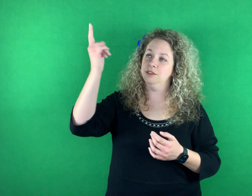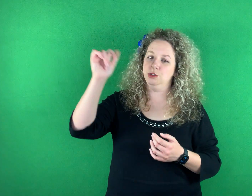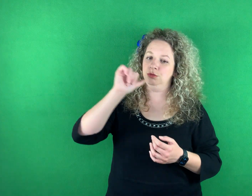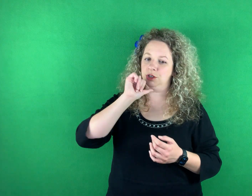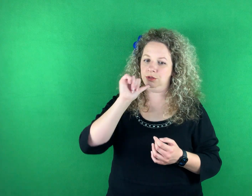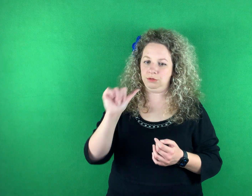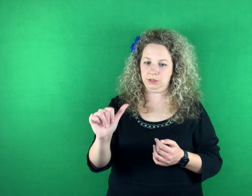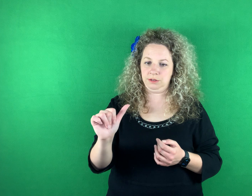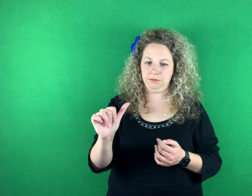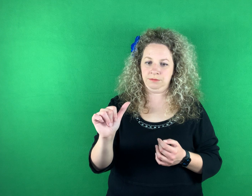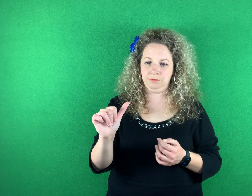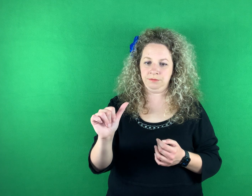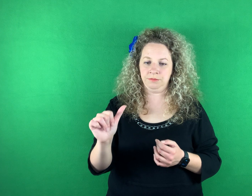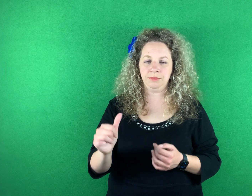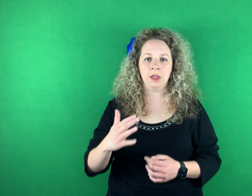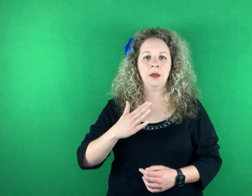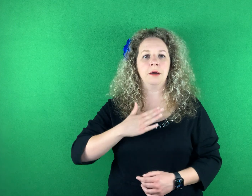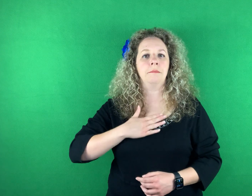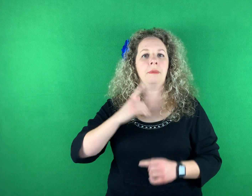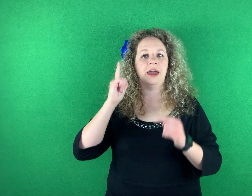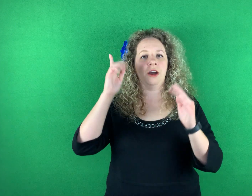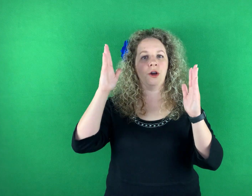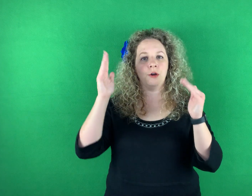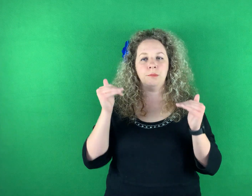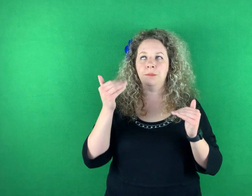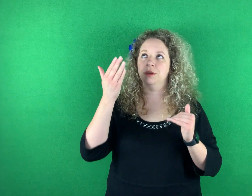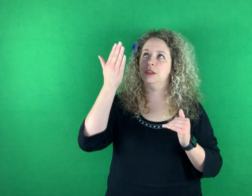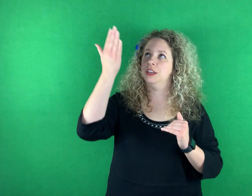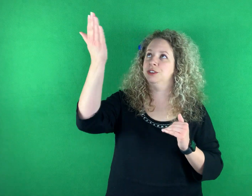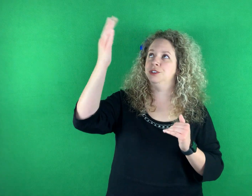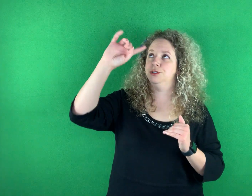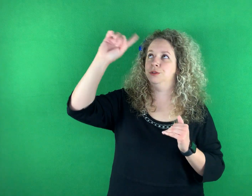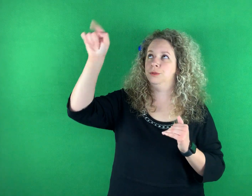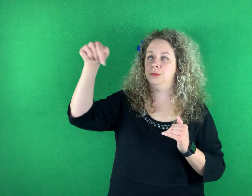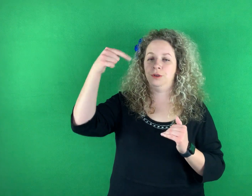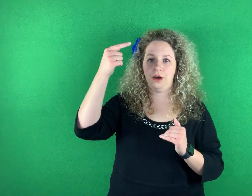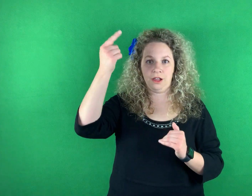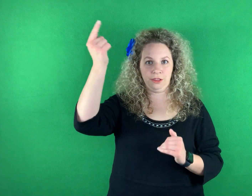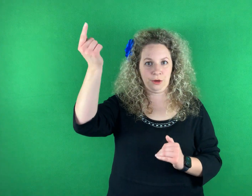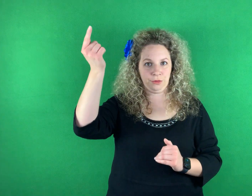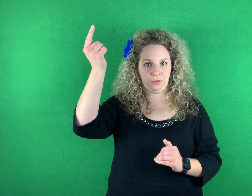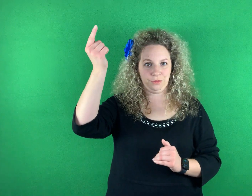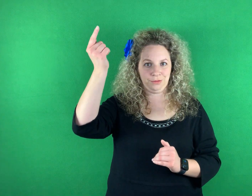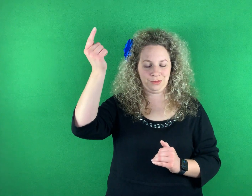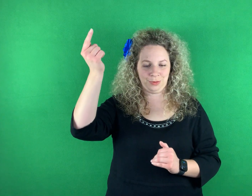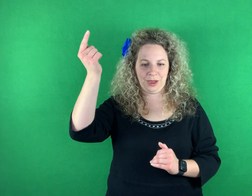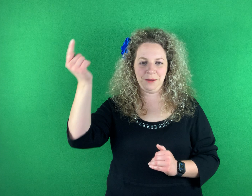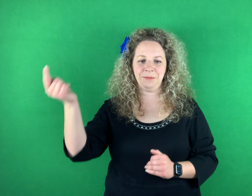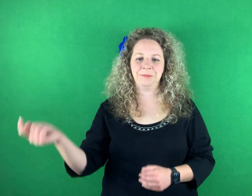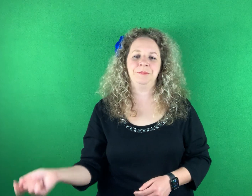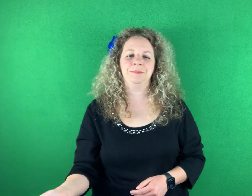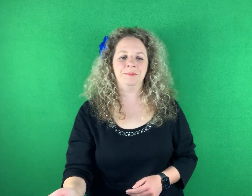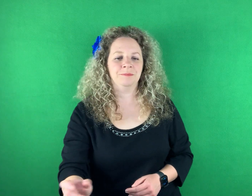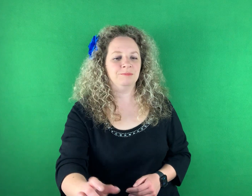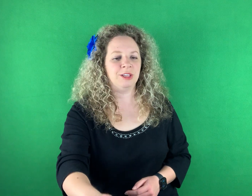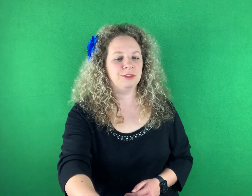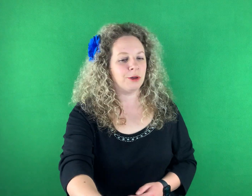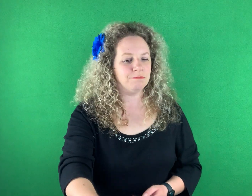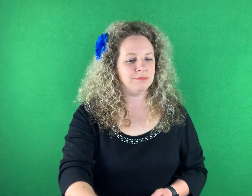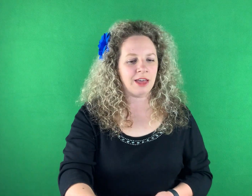you don't, my hope is you alone, okay? So that